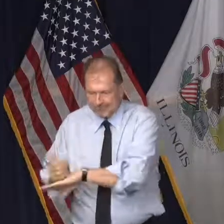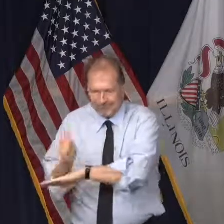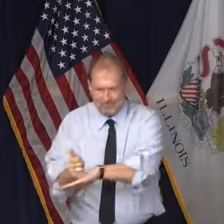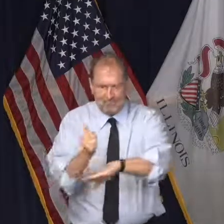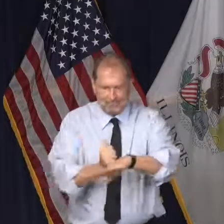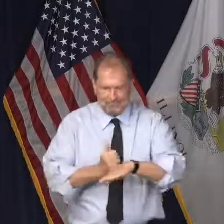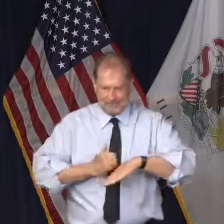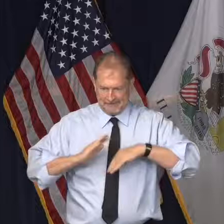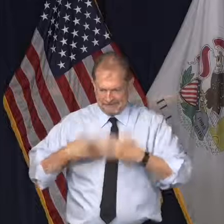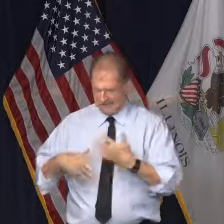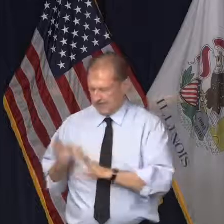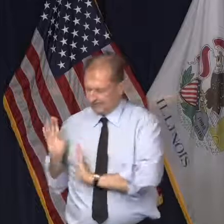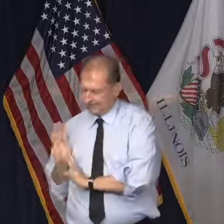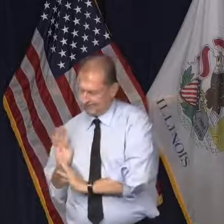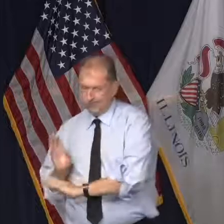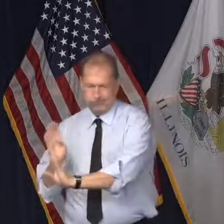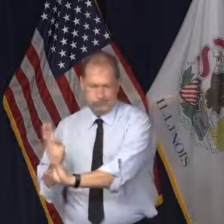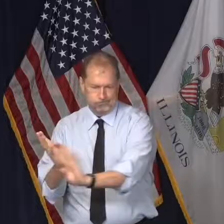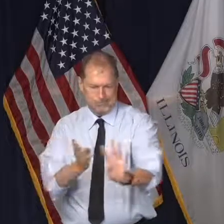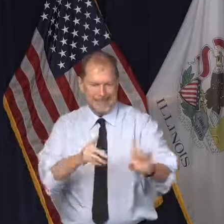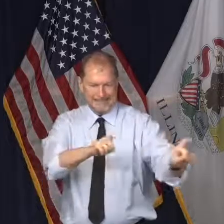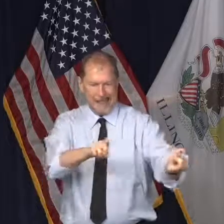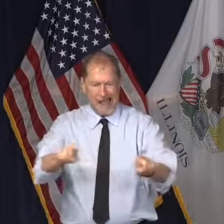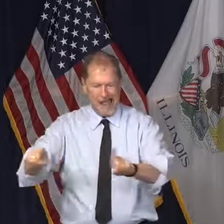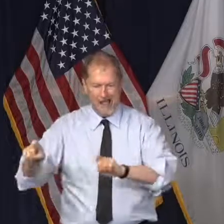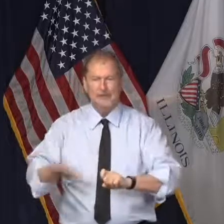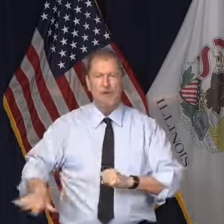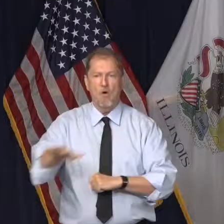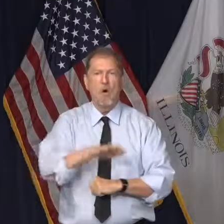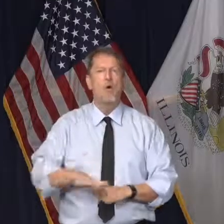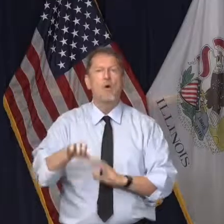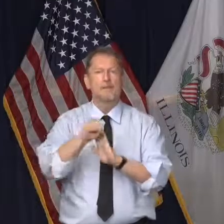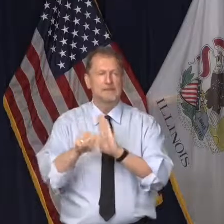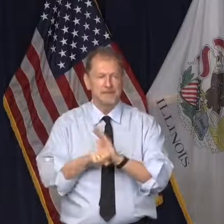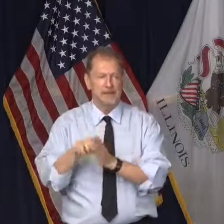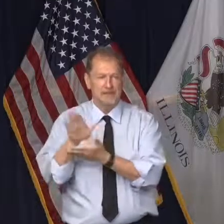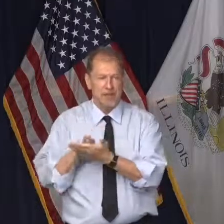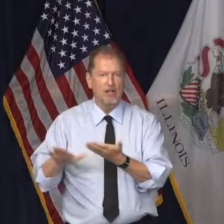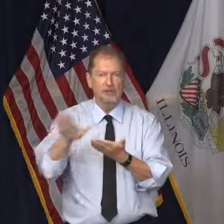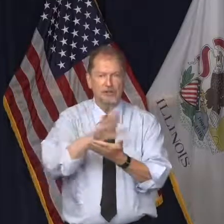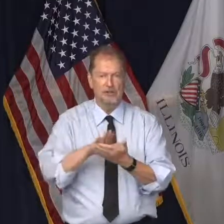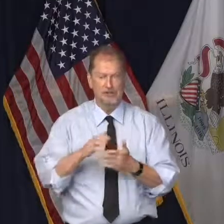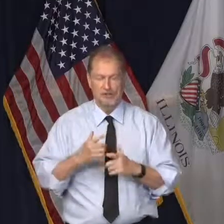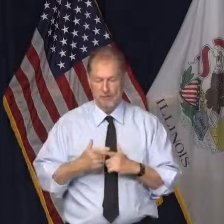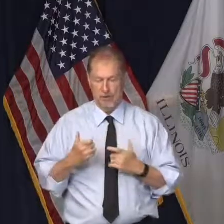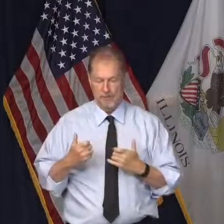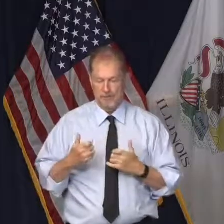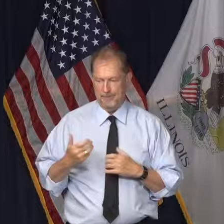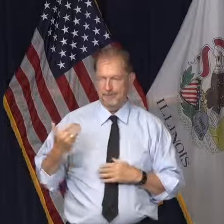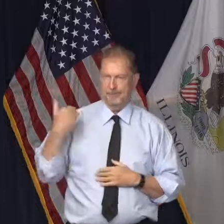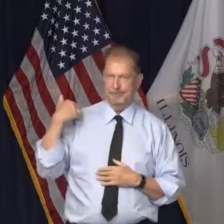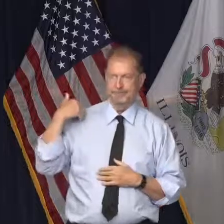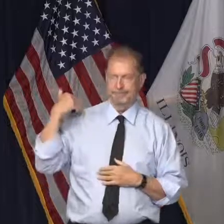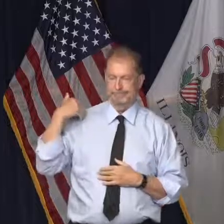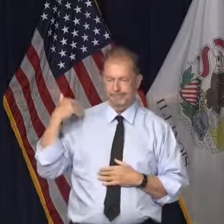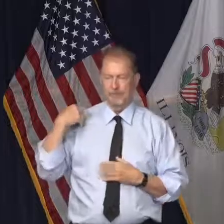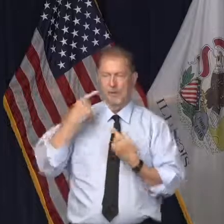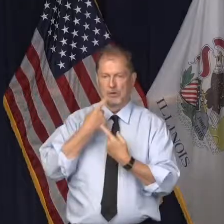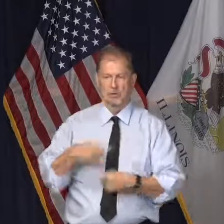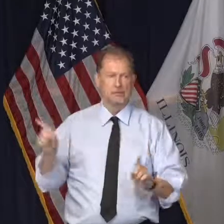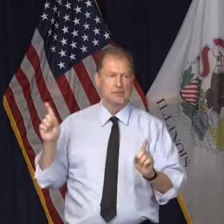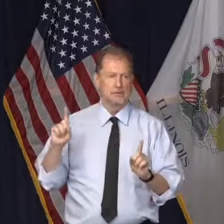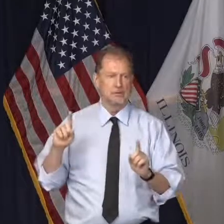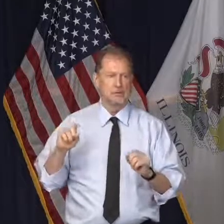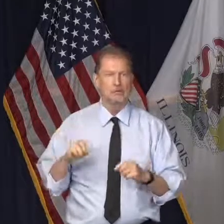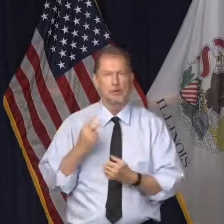get this to other major campuses all across the state of Illinois. From now, or from the time that we announced it, which I